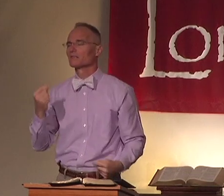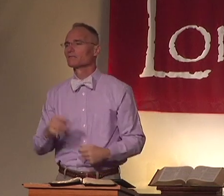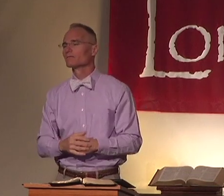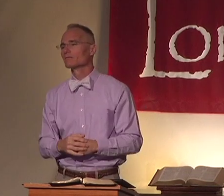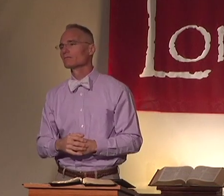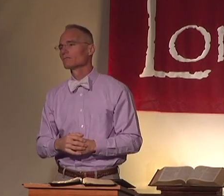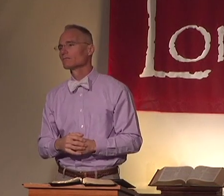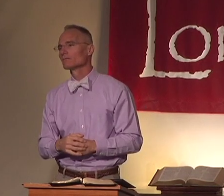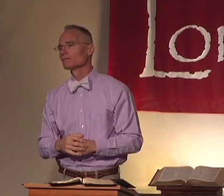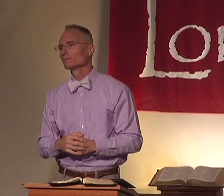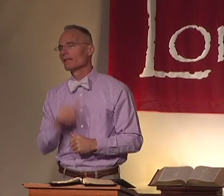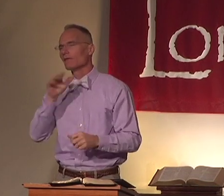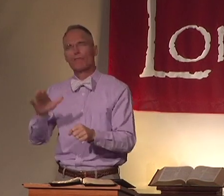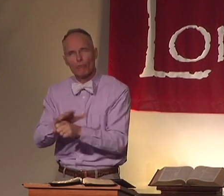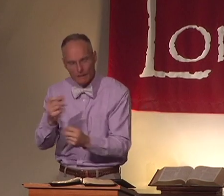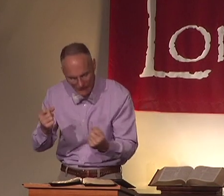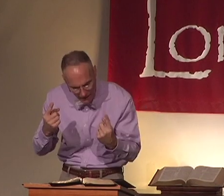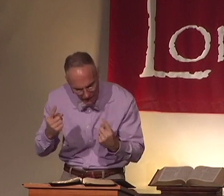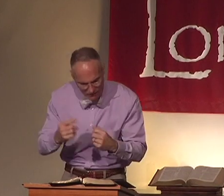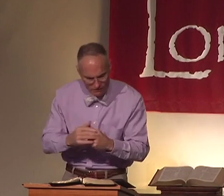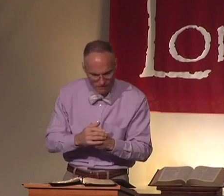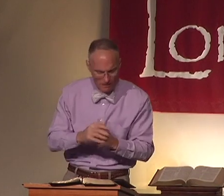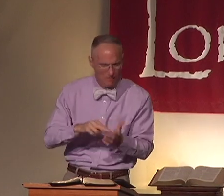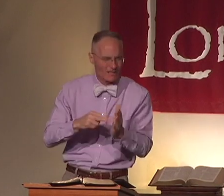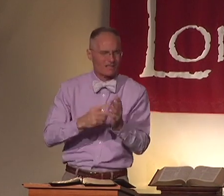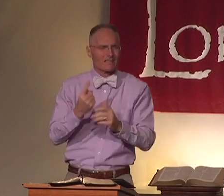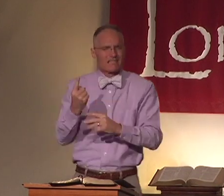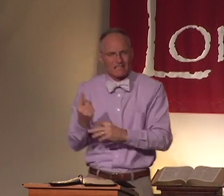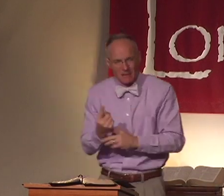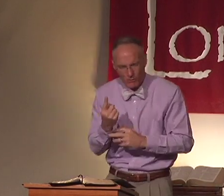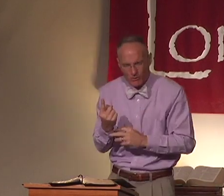But they didn't really get it. They didn't fully understand.